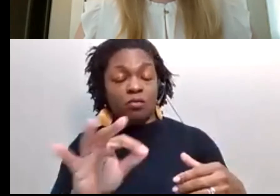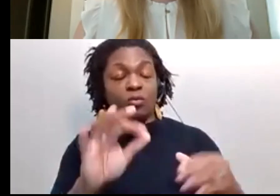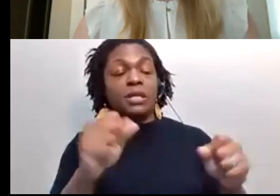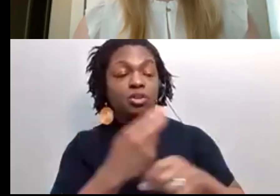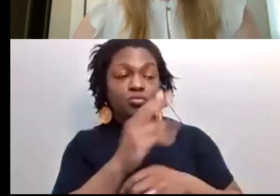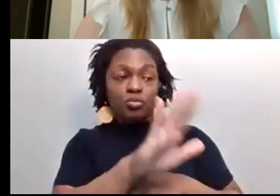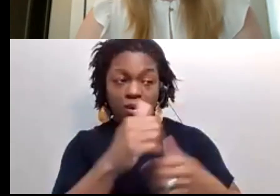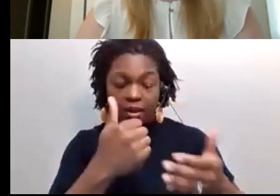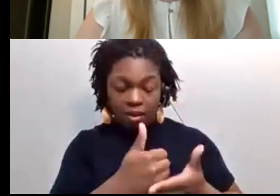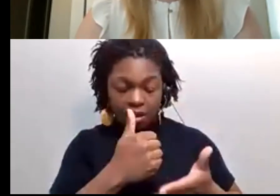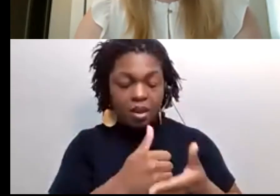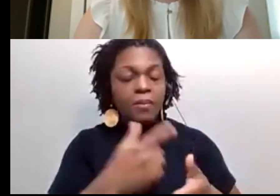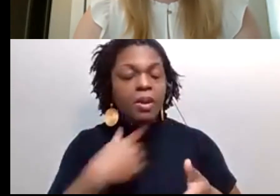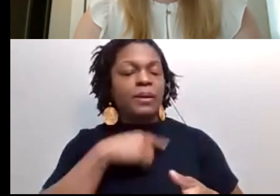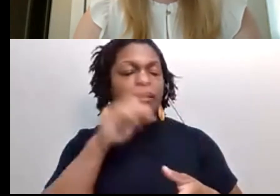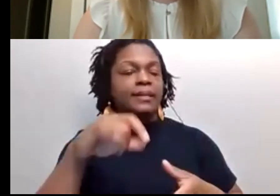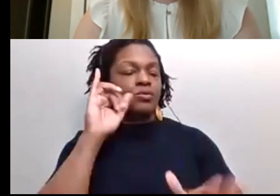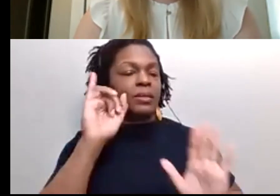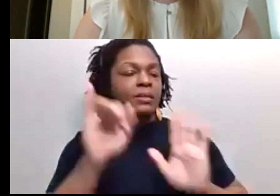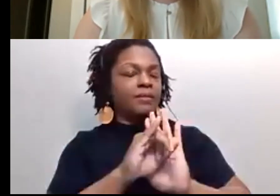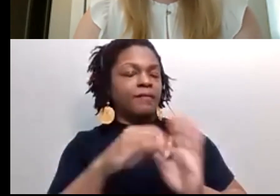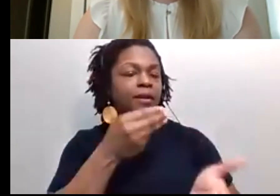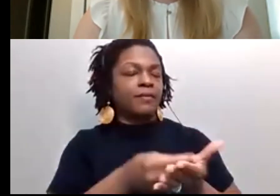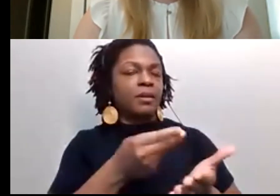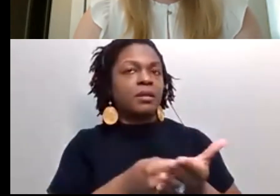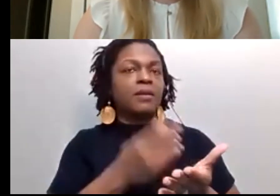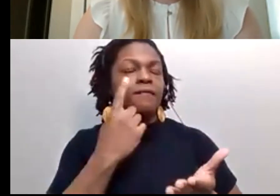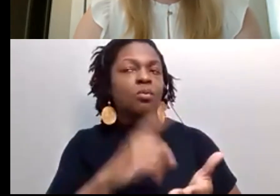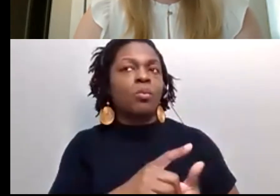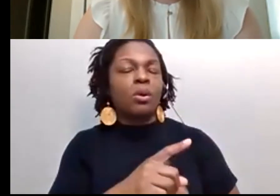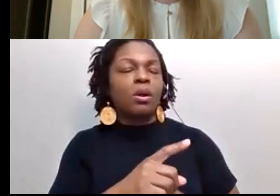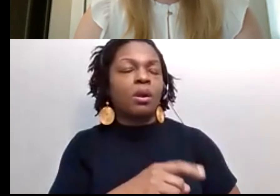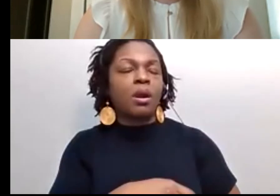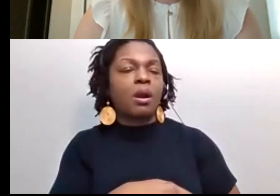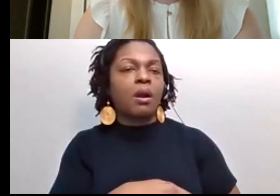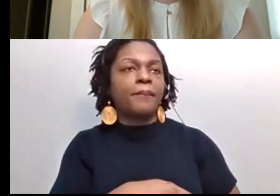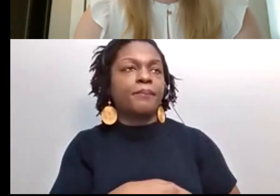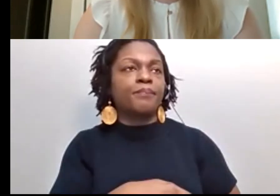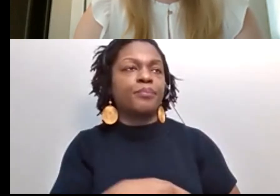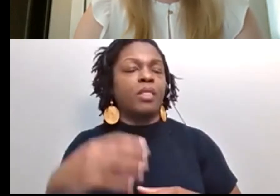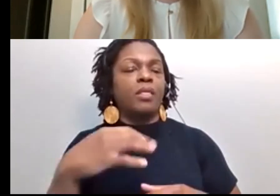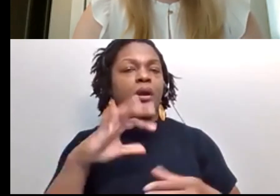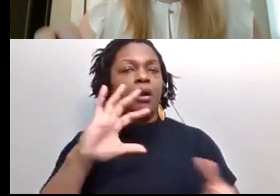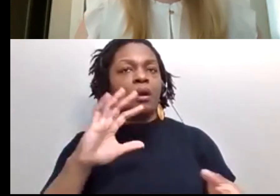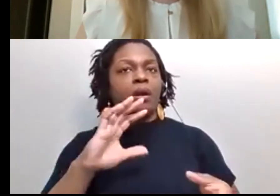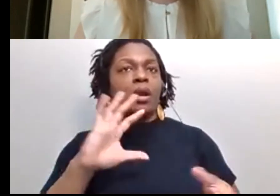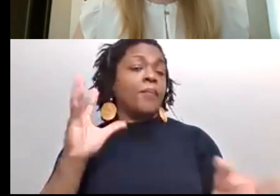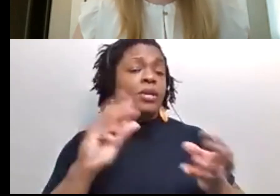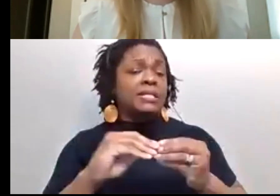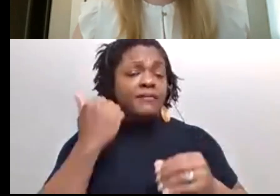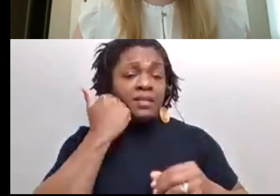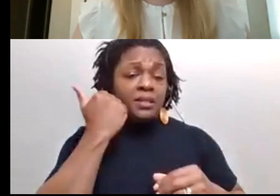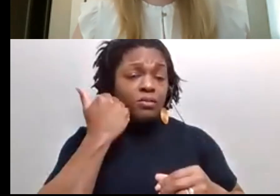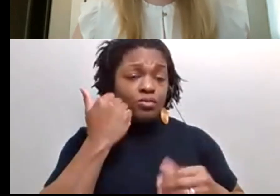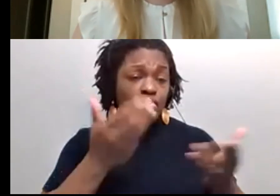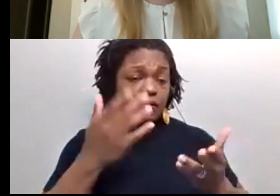to identify funding for the comprehensive dental services for adults